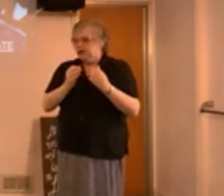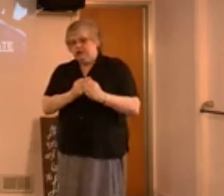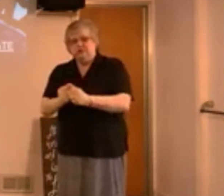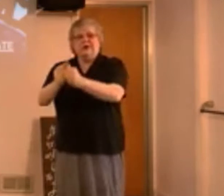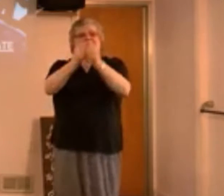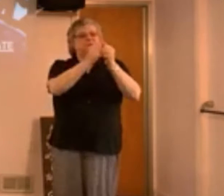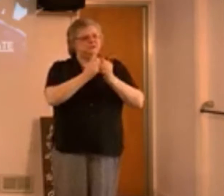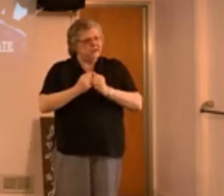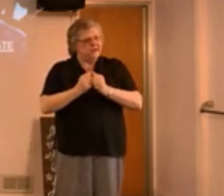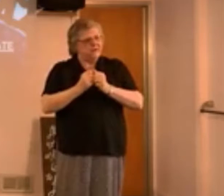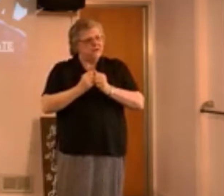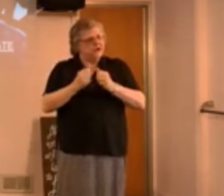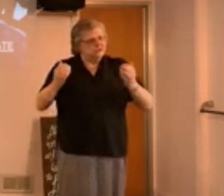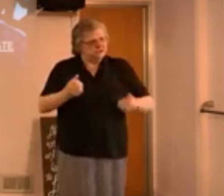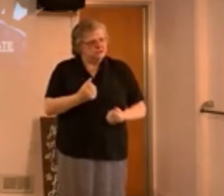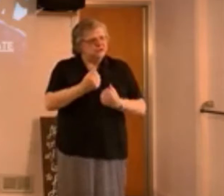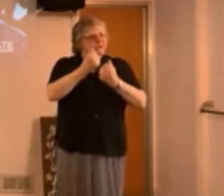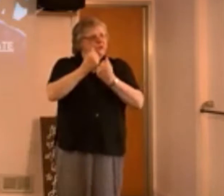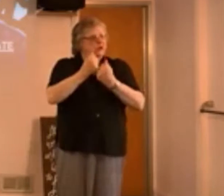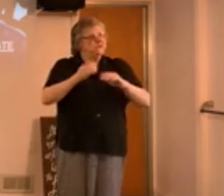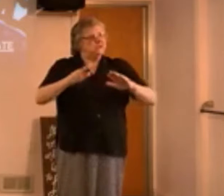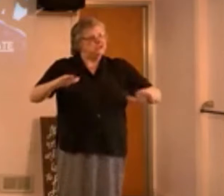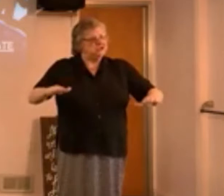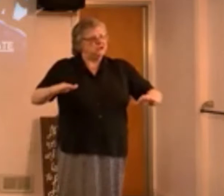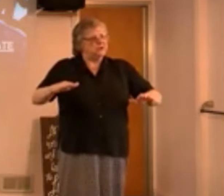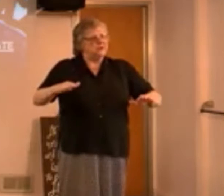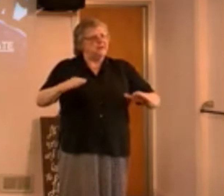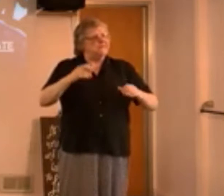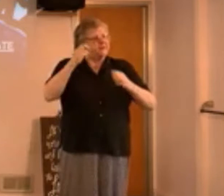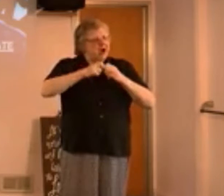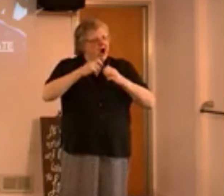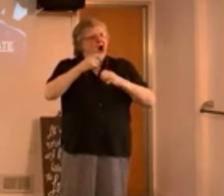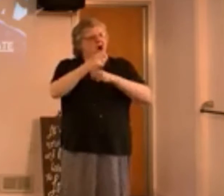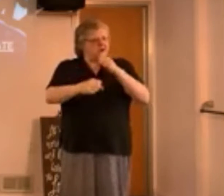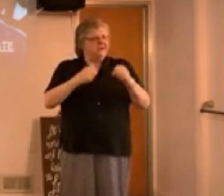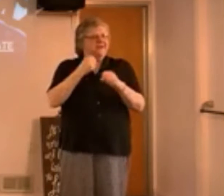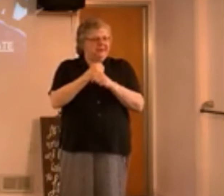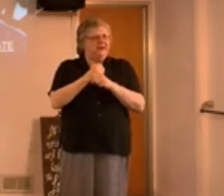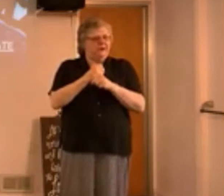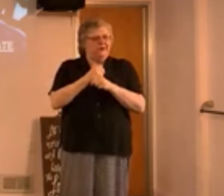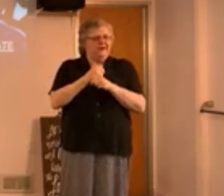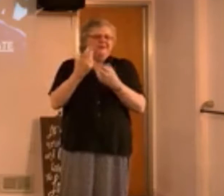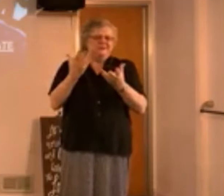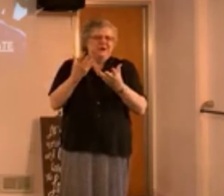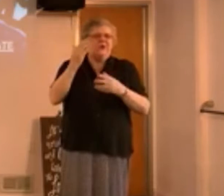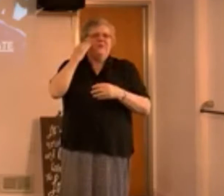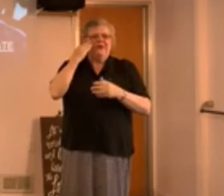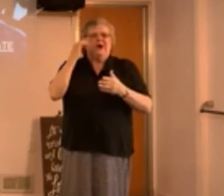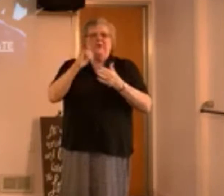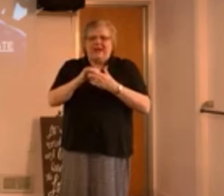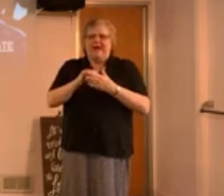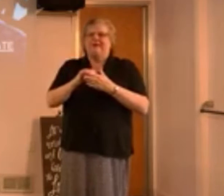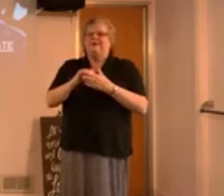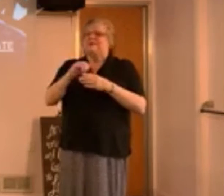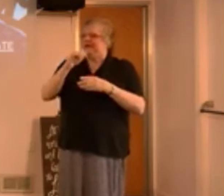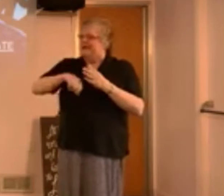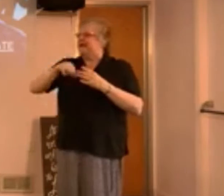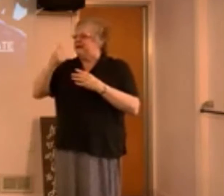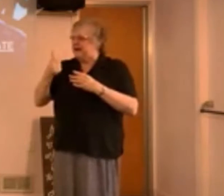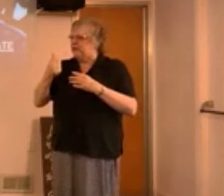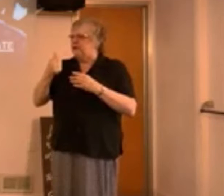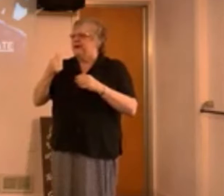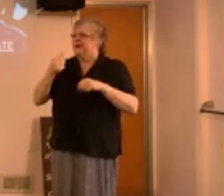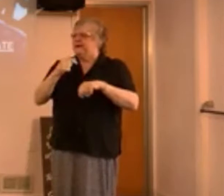children extra love after they've had some cooped up times. We know that we're in another spike in